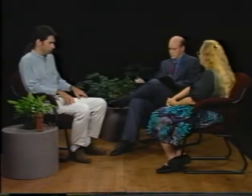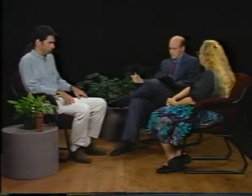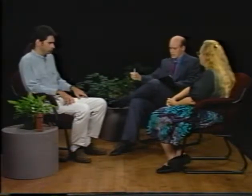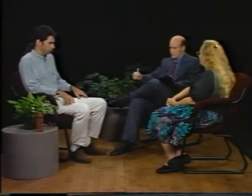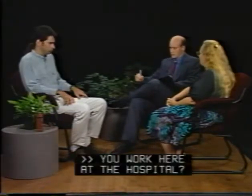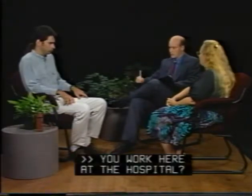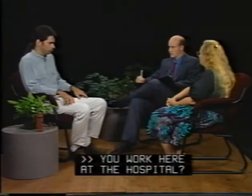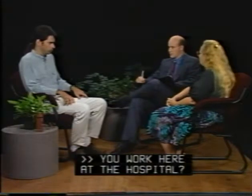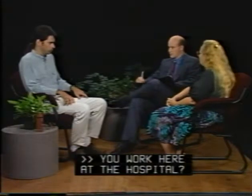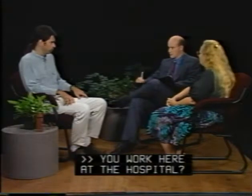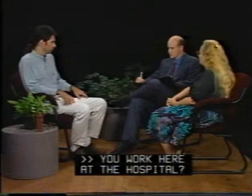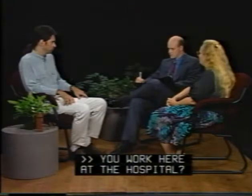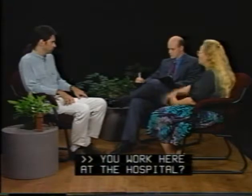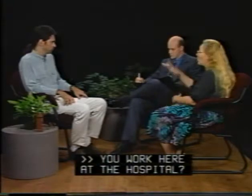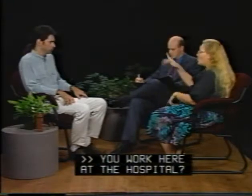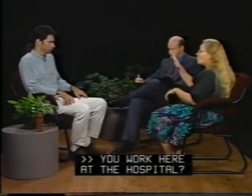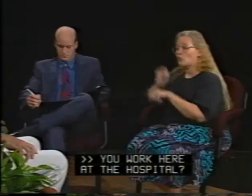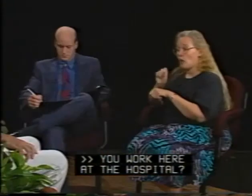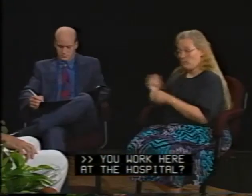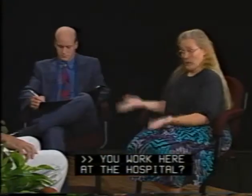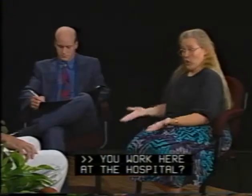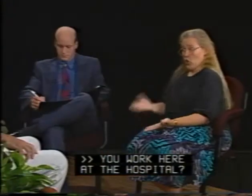Okay, and you work here at the hospital?